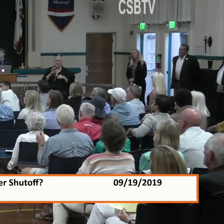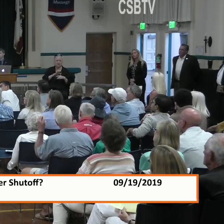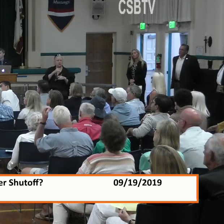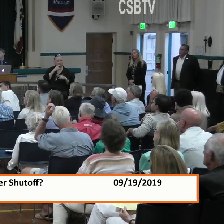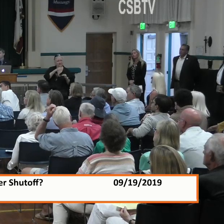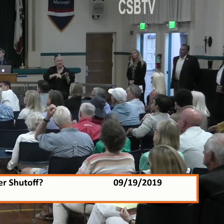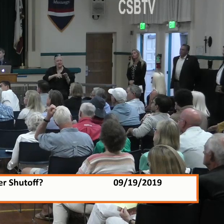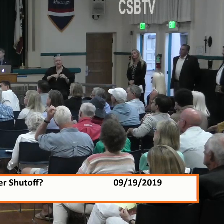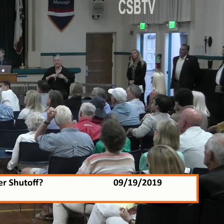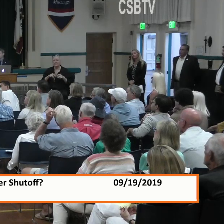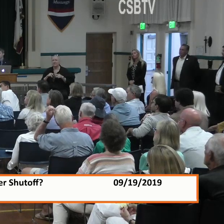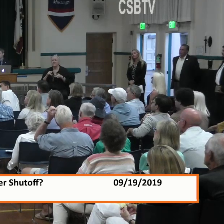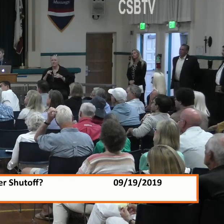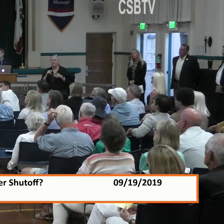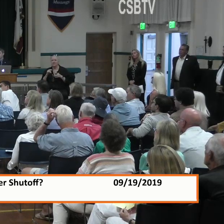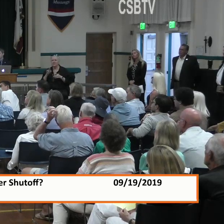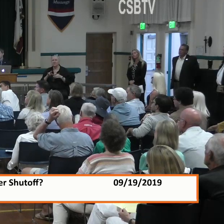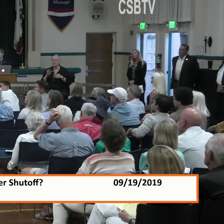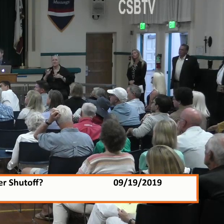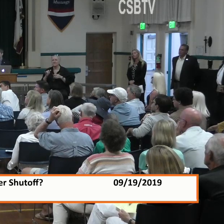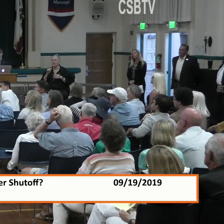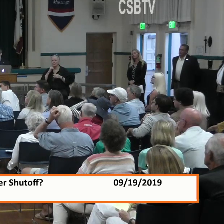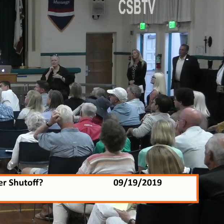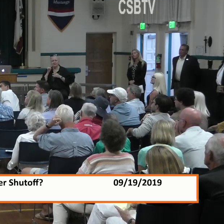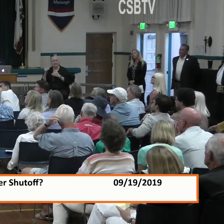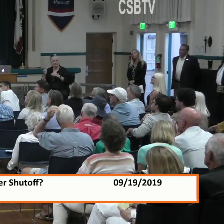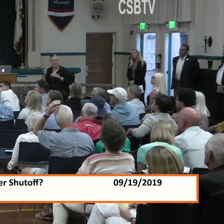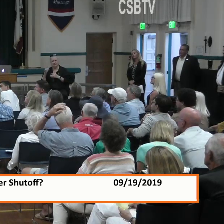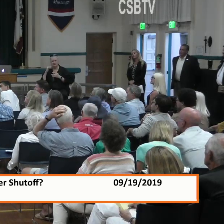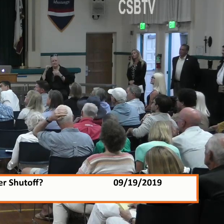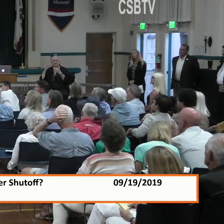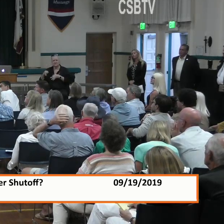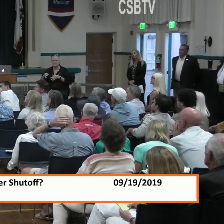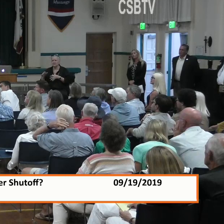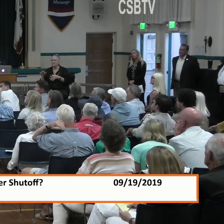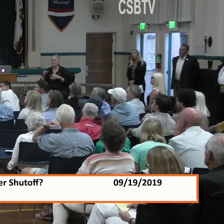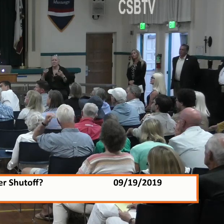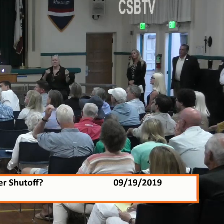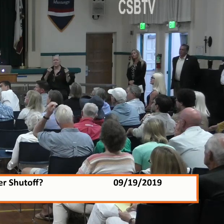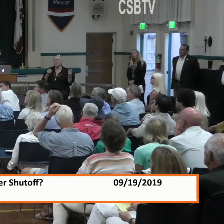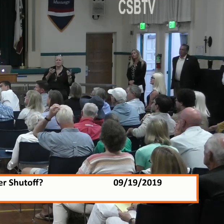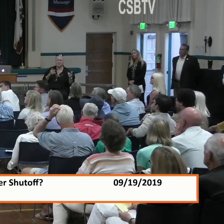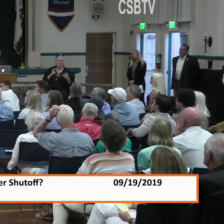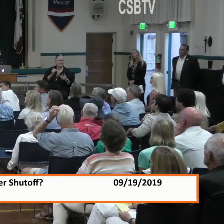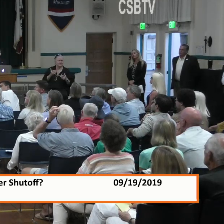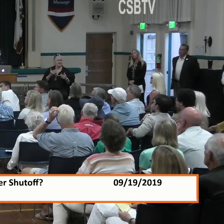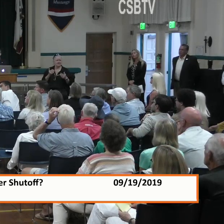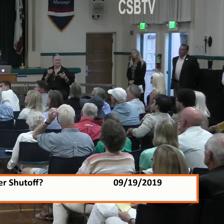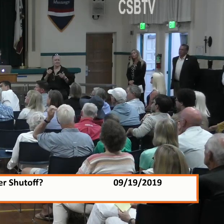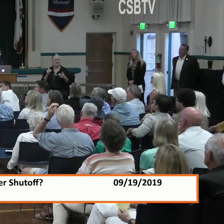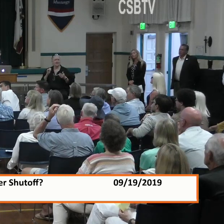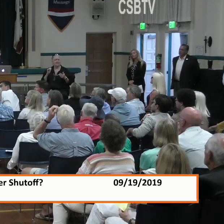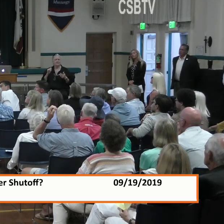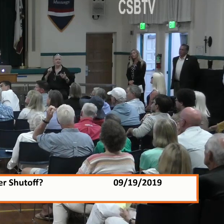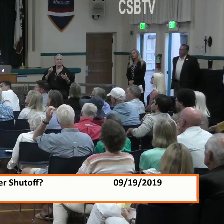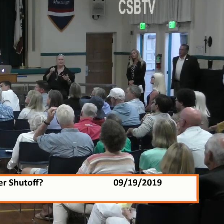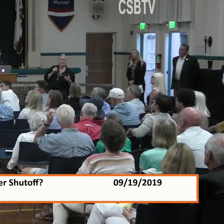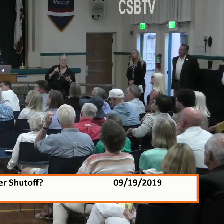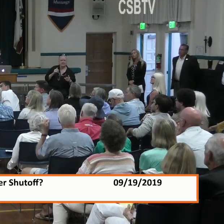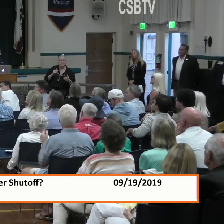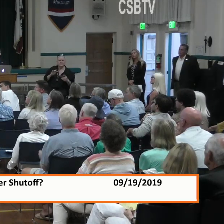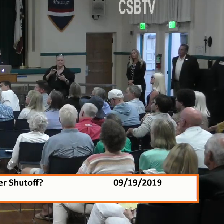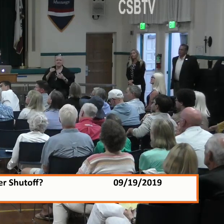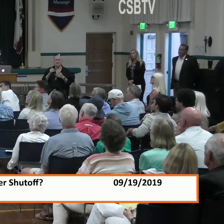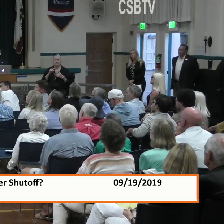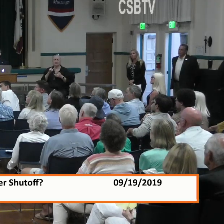of their untrammeled discretion, from what I can tell. What can we do? This really doesn't seem to be, this seems to be in the